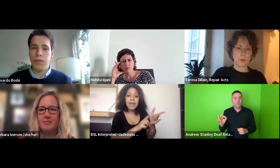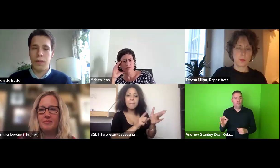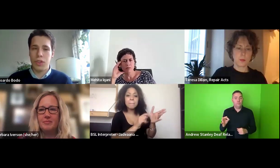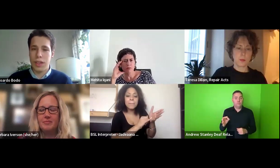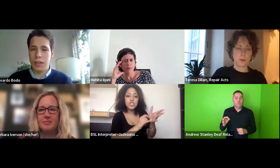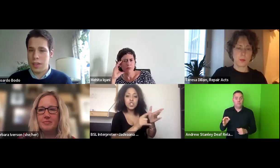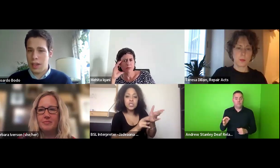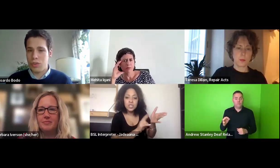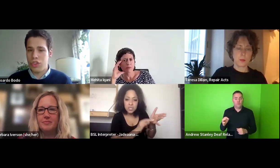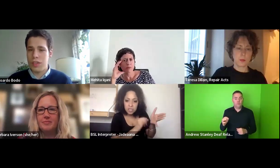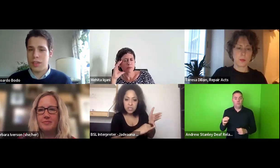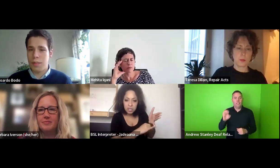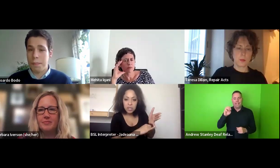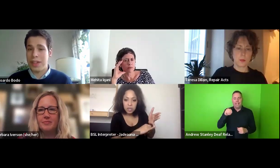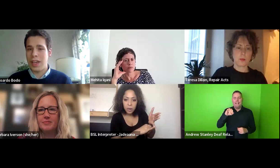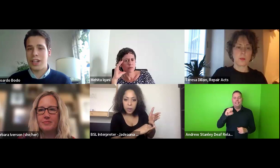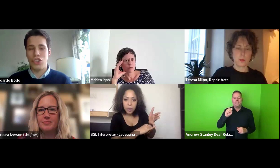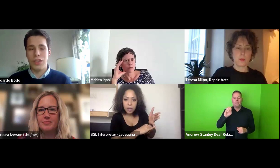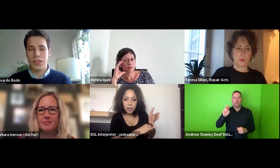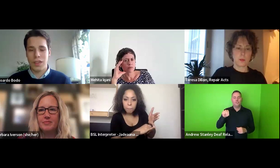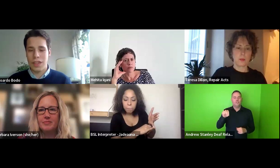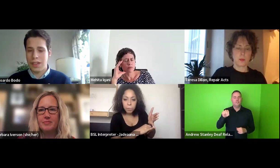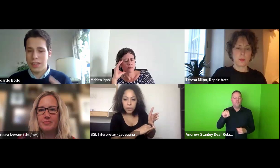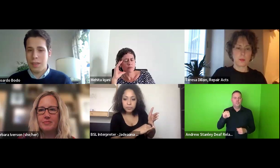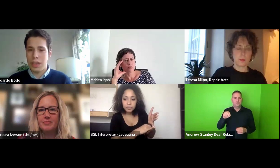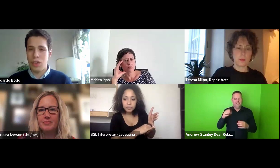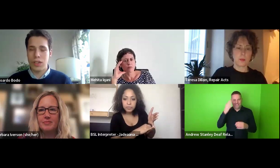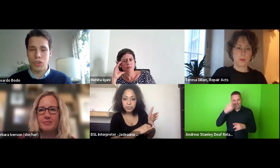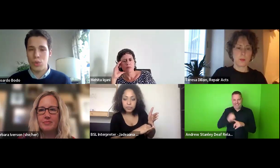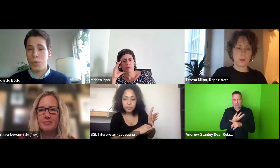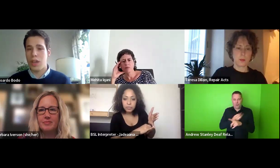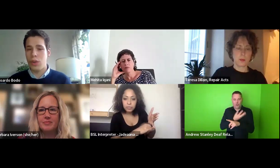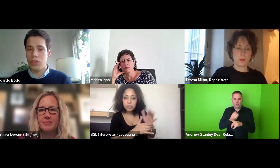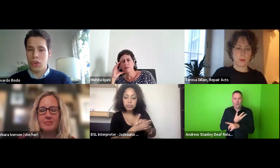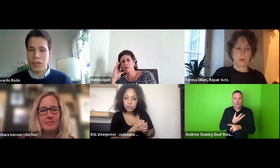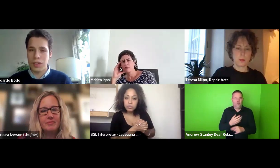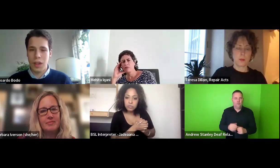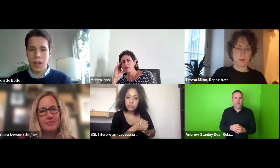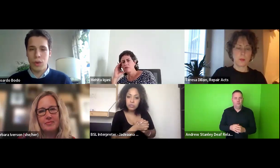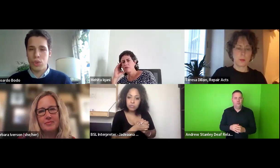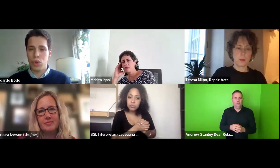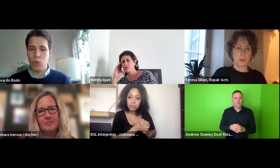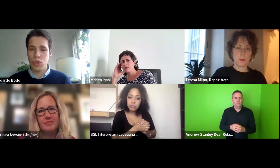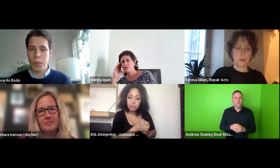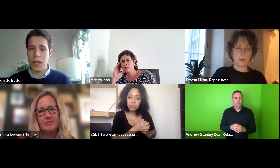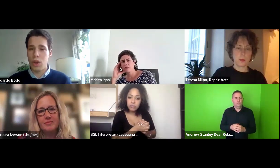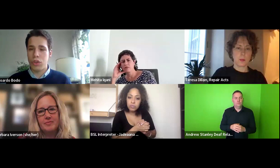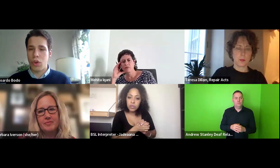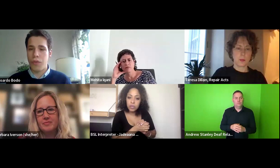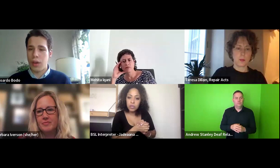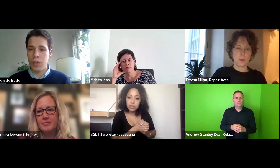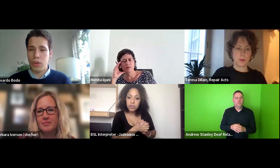other 55% is the energy system, but the catch is that the same materials used to make our electronics are also used to